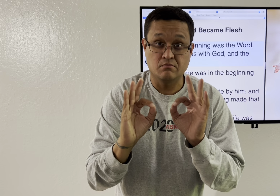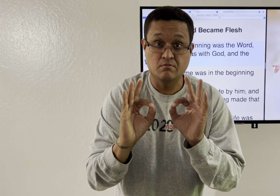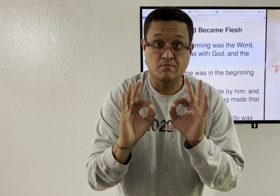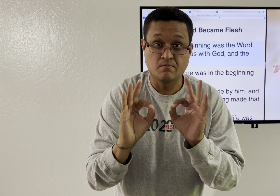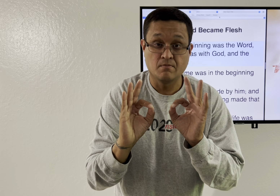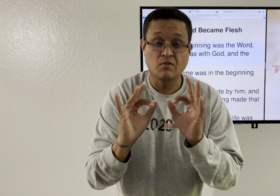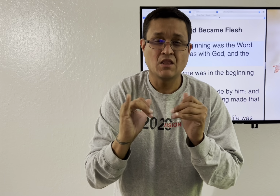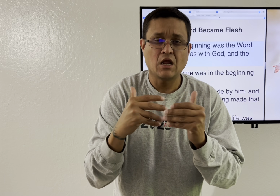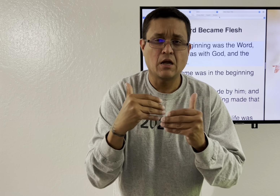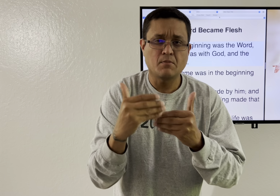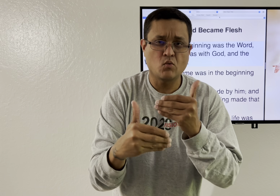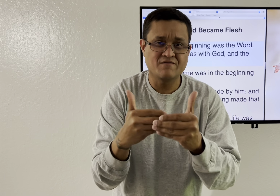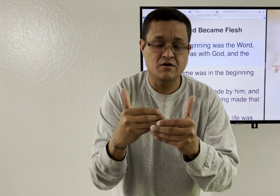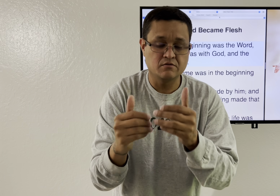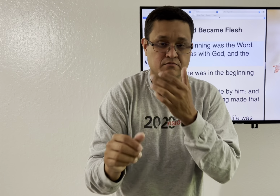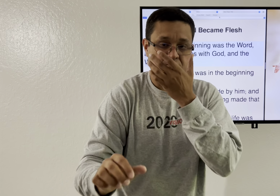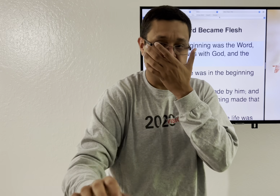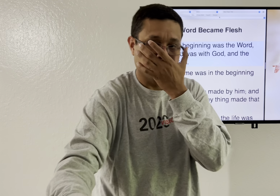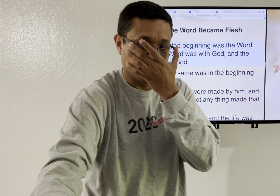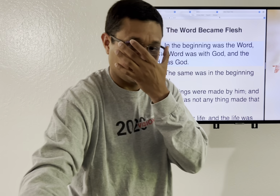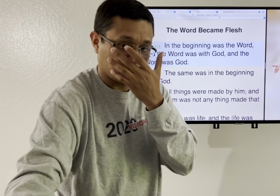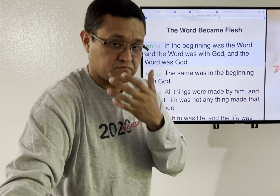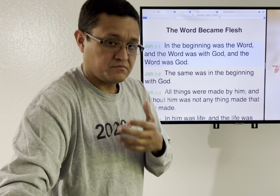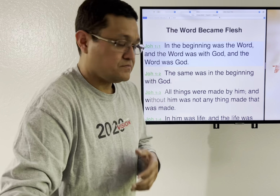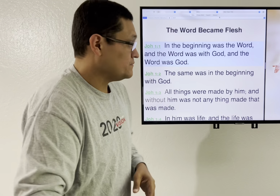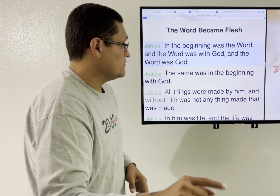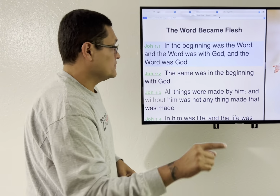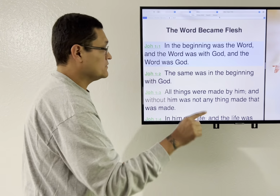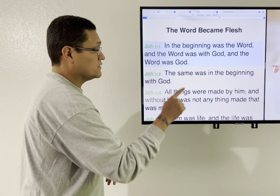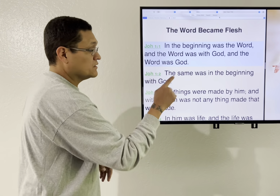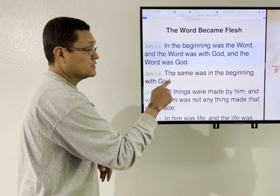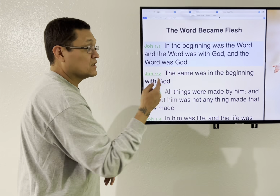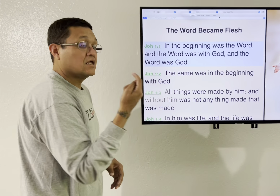Okay, and I'm still just one person. Let's continue on.